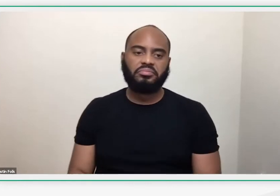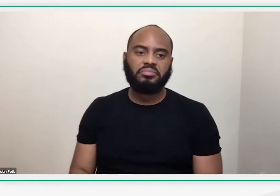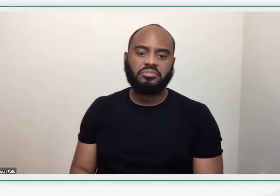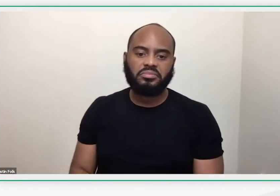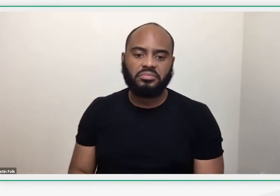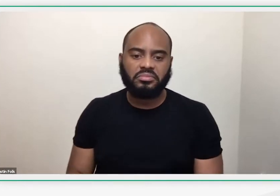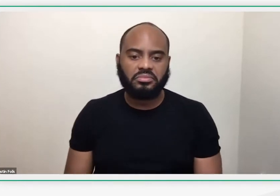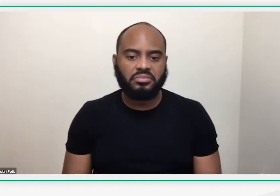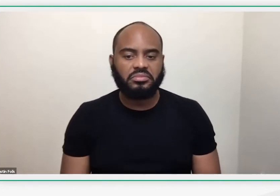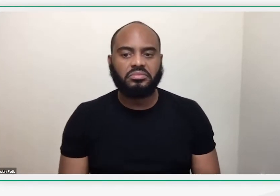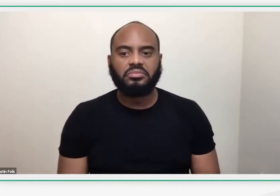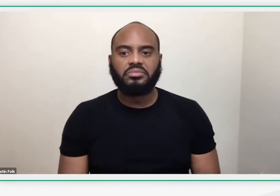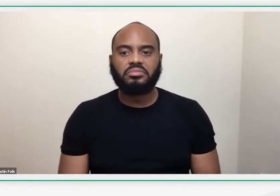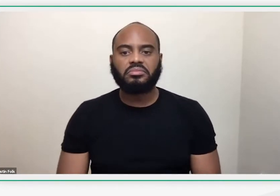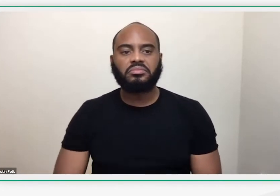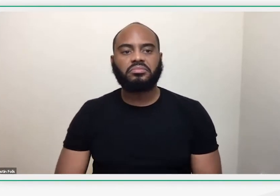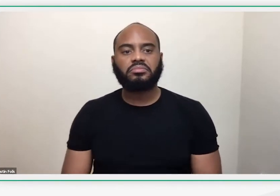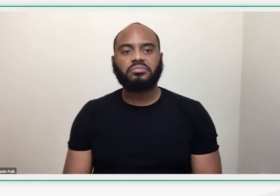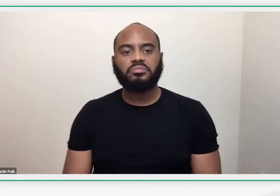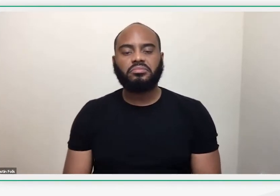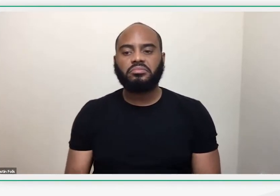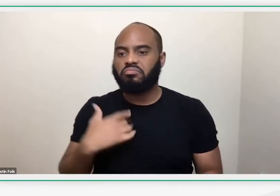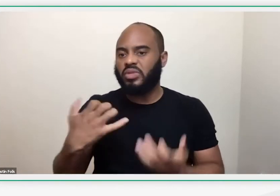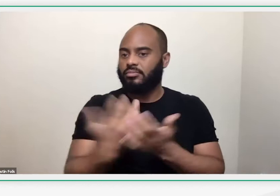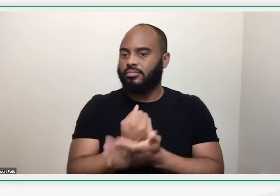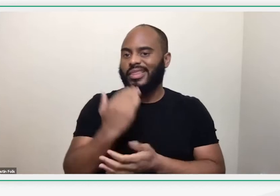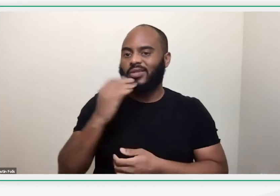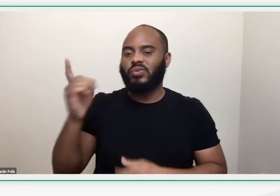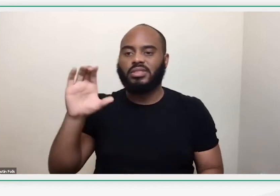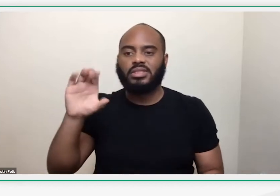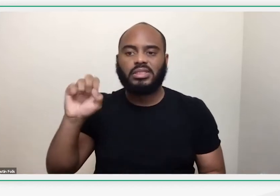And I will sign recover for that concept.